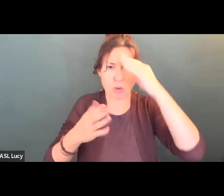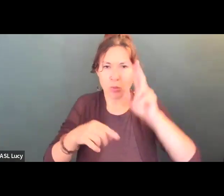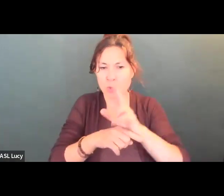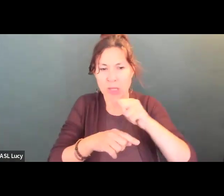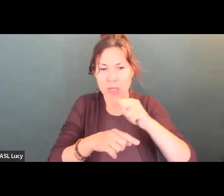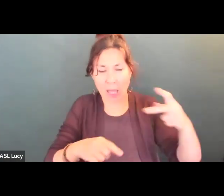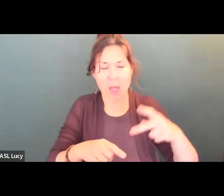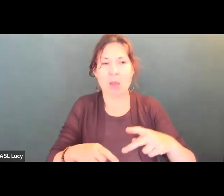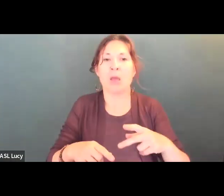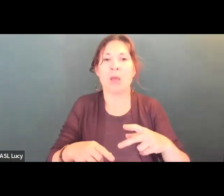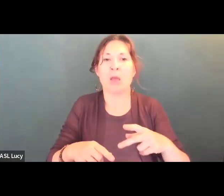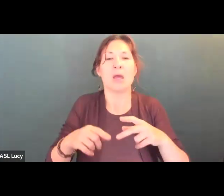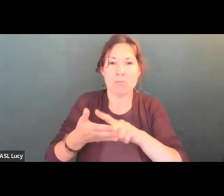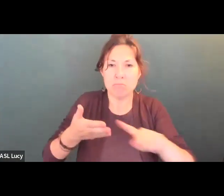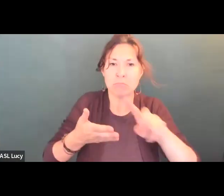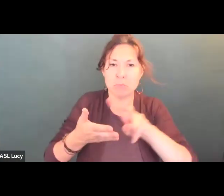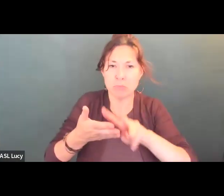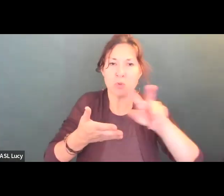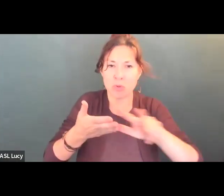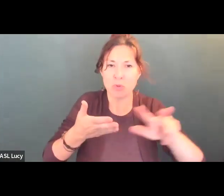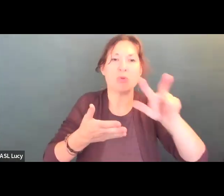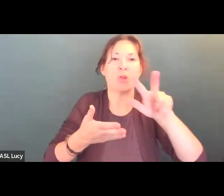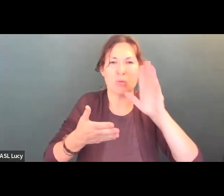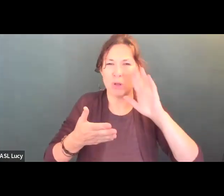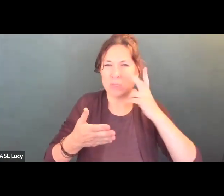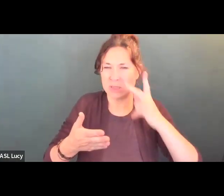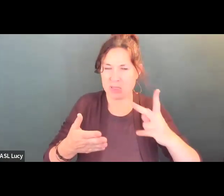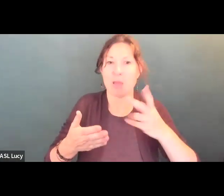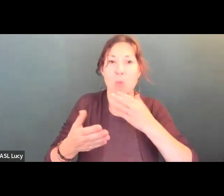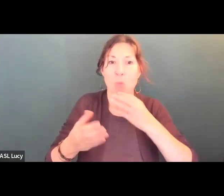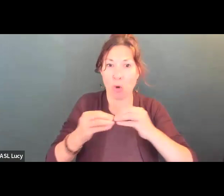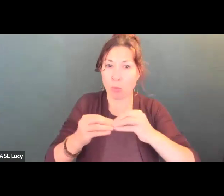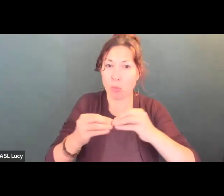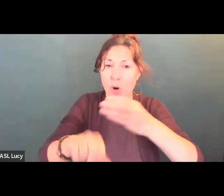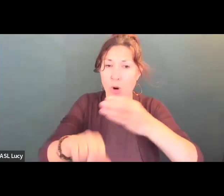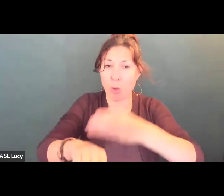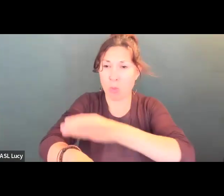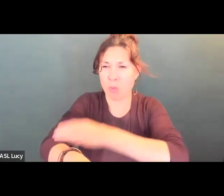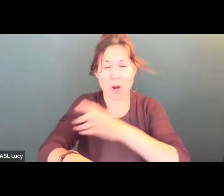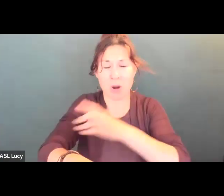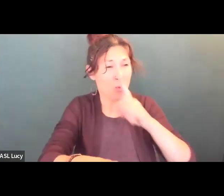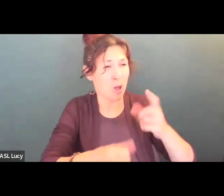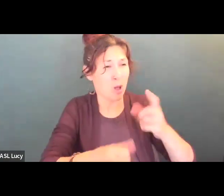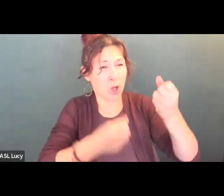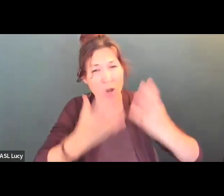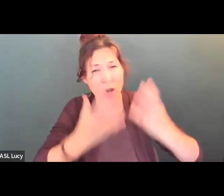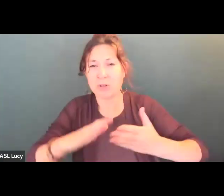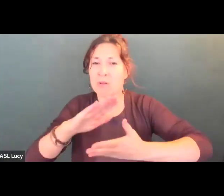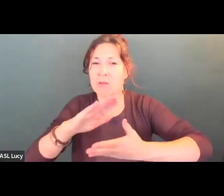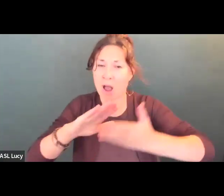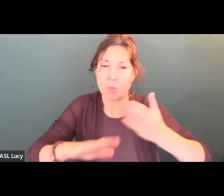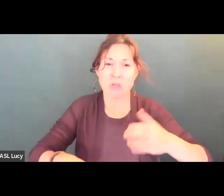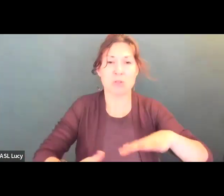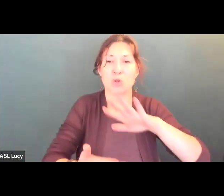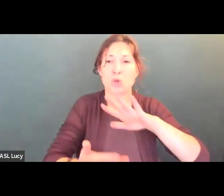coming days and weeks. We're incredibly grateful to all of our bus drivers, operations, and school-based